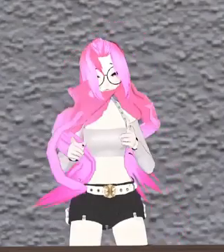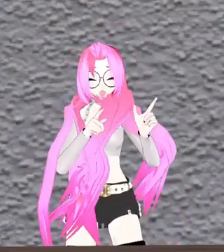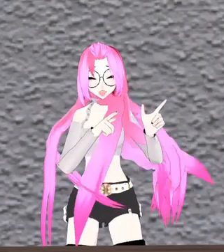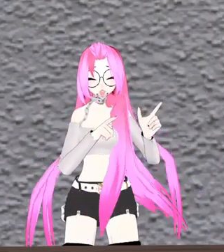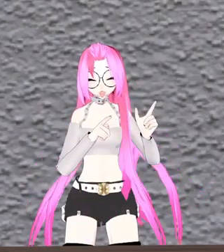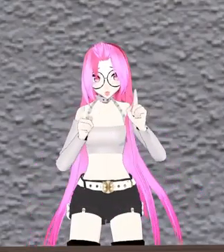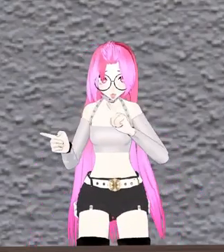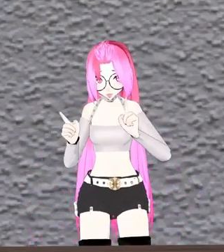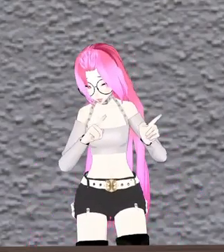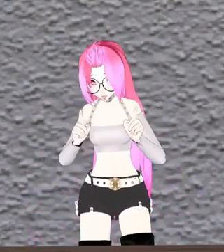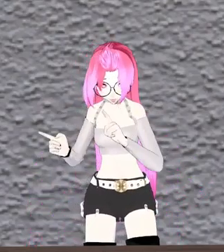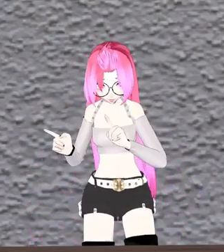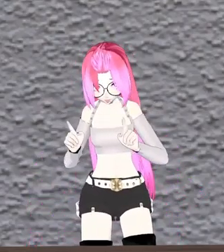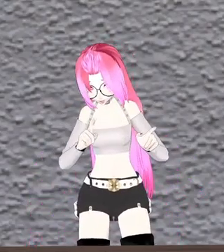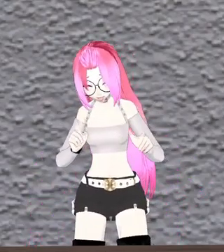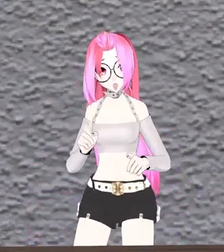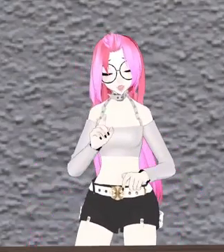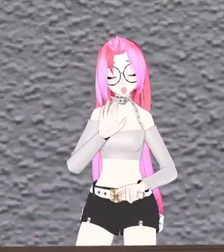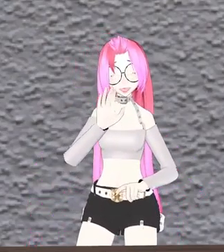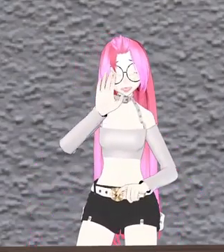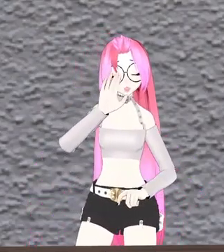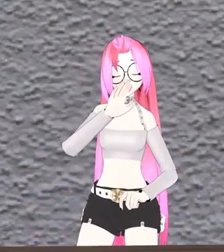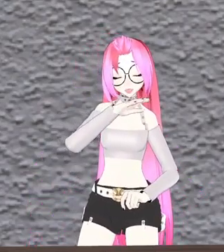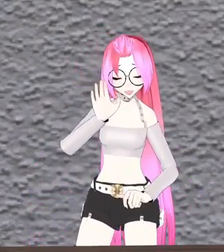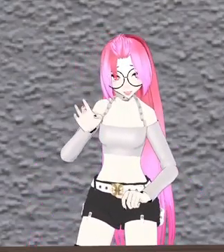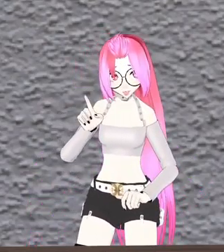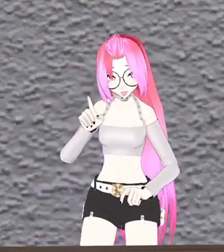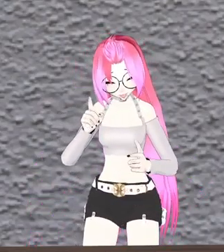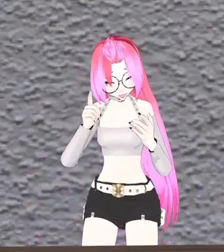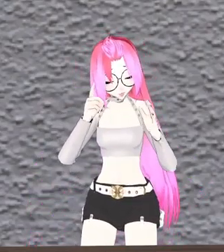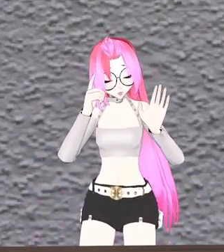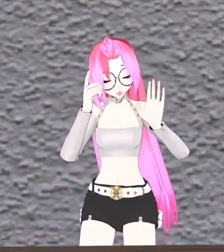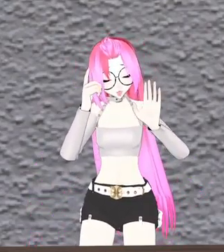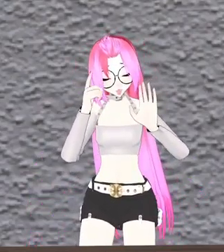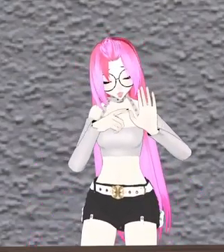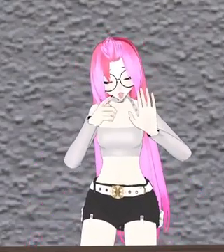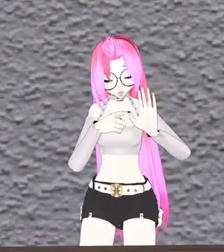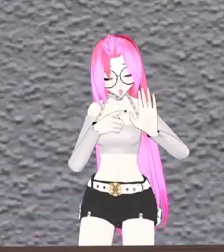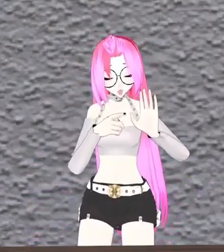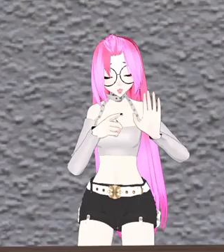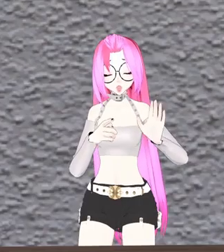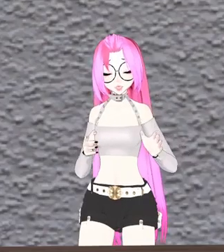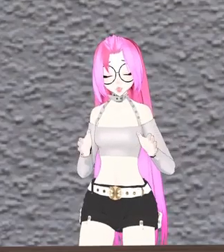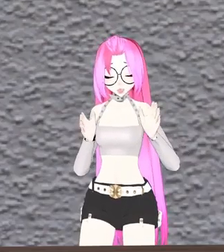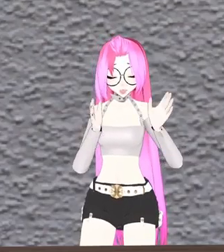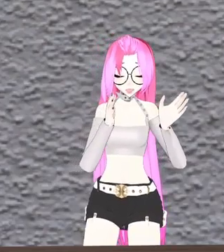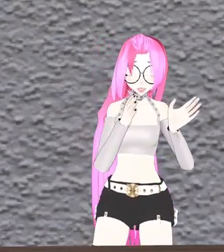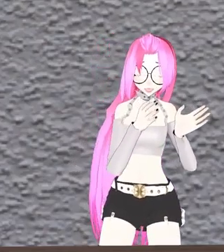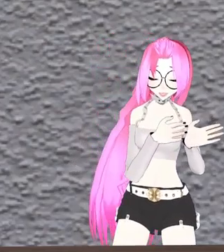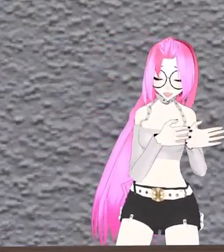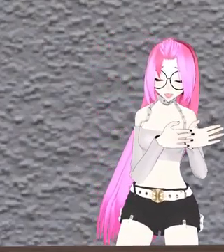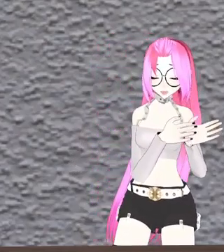Deja vu, I've just been in this place before. Okay, right, so that's the difference. And the very last one is literally shifting your